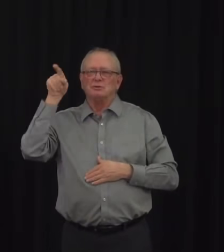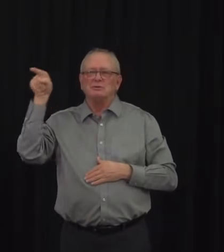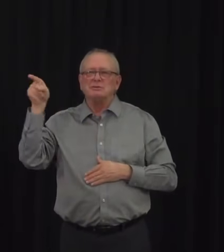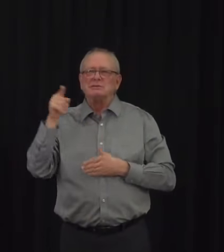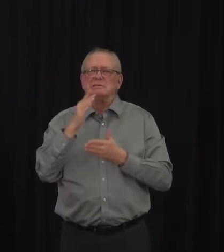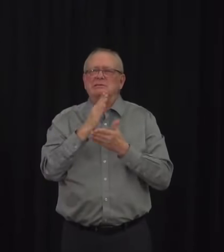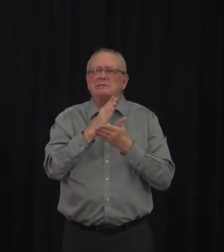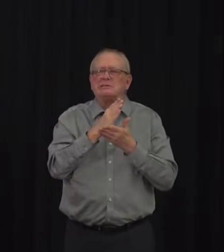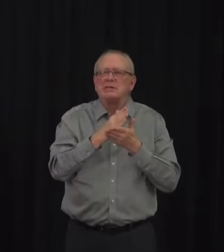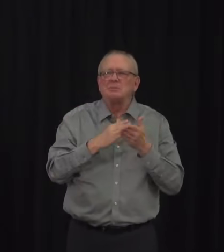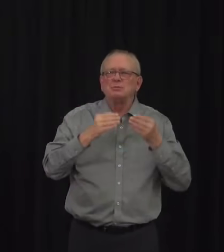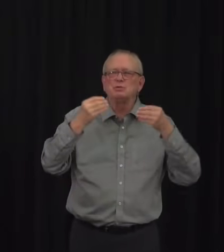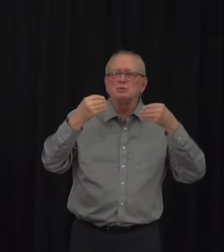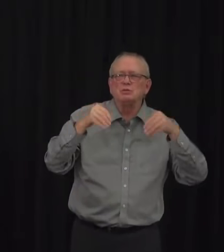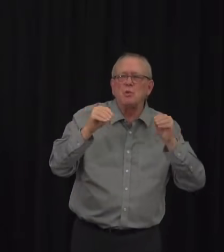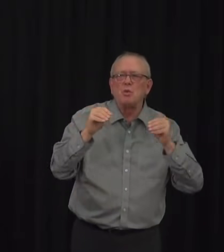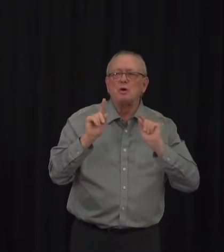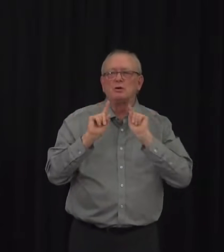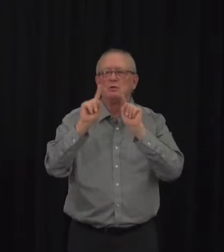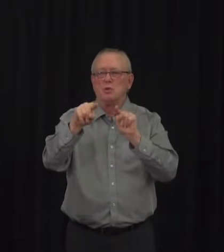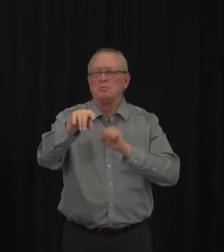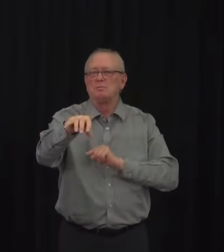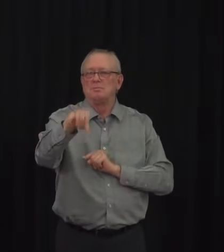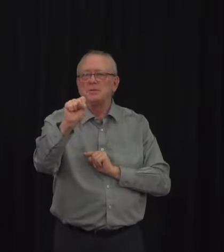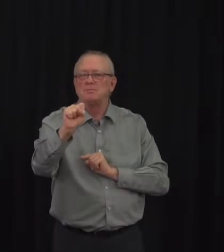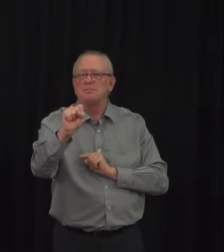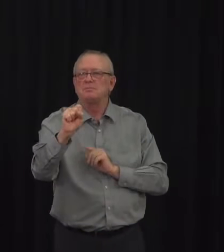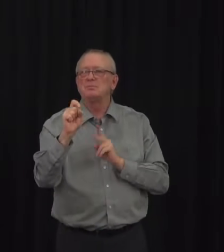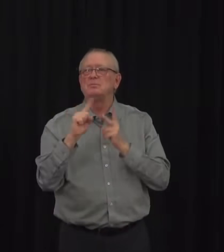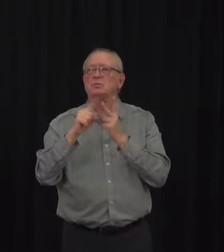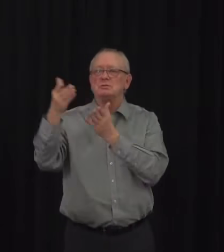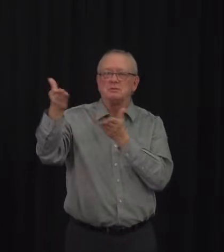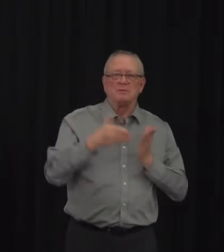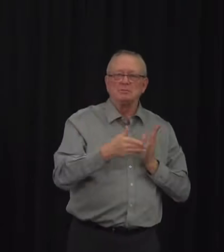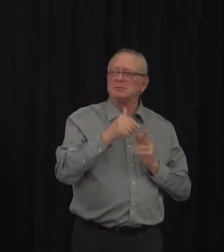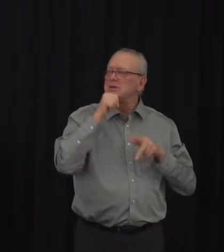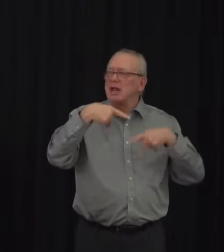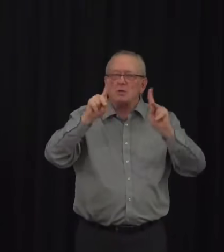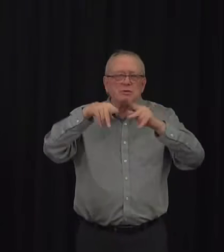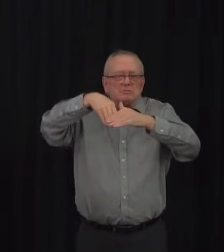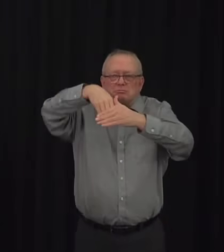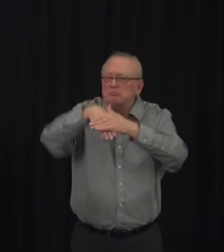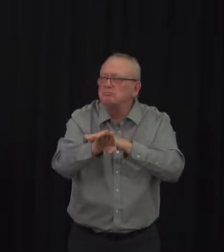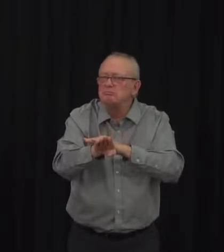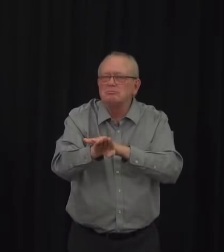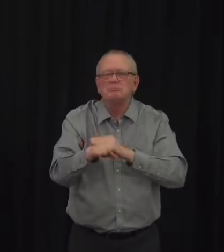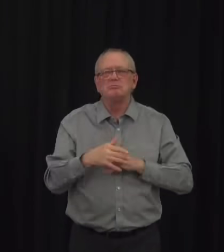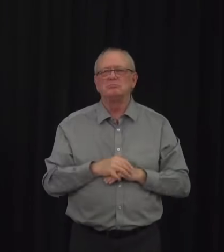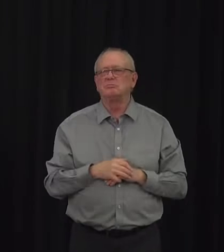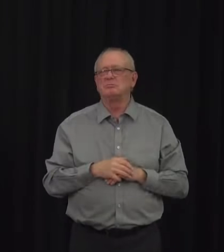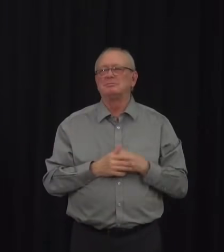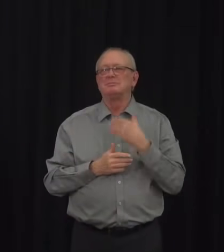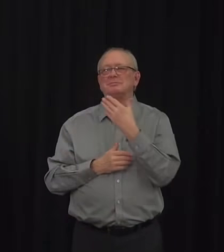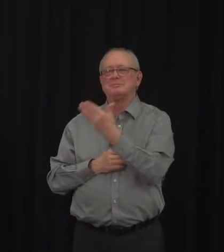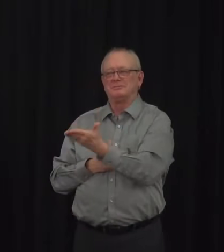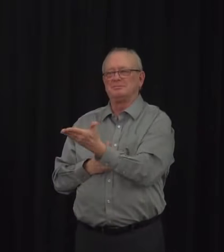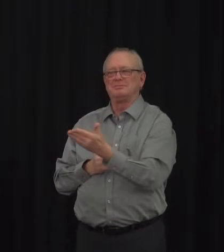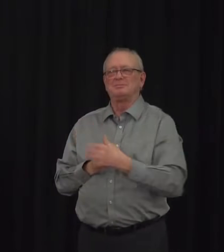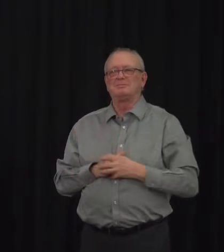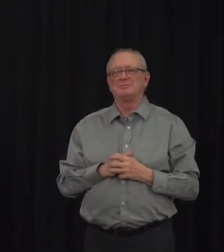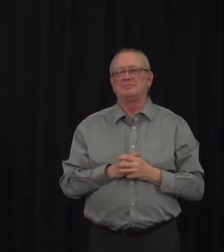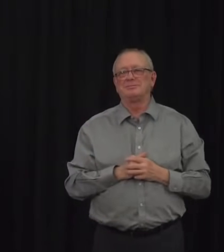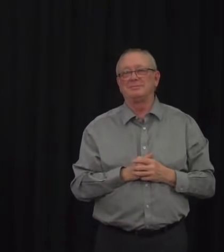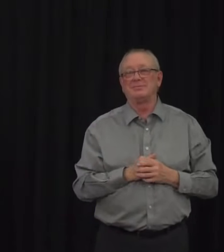with certain exceptions for supermarket and grocery stores? It typically takes about a week for us to start to see the impact